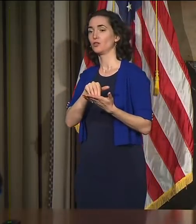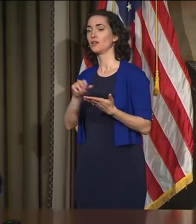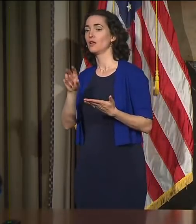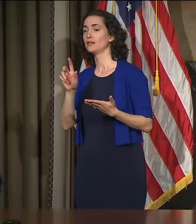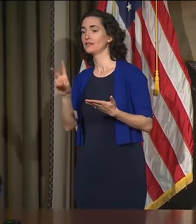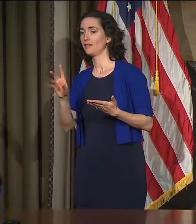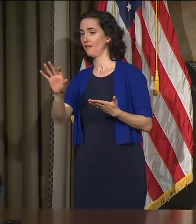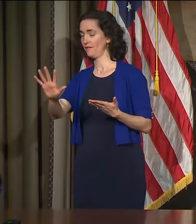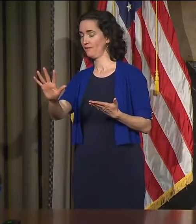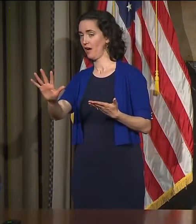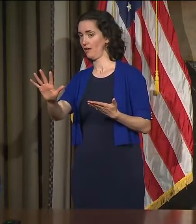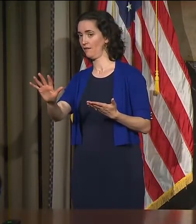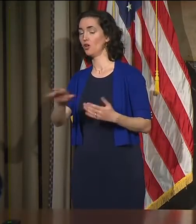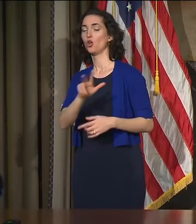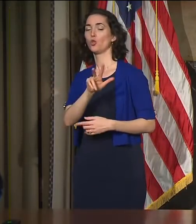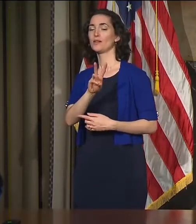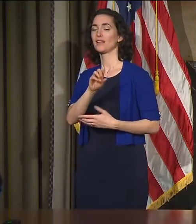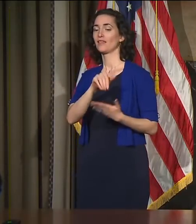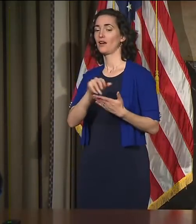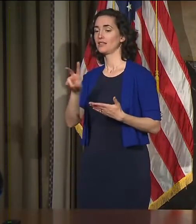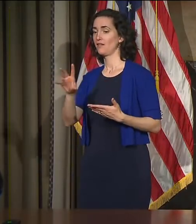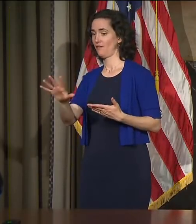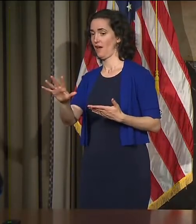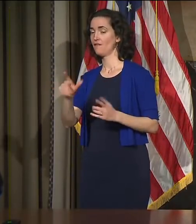36,075 doses of Pfizer.